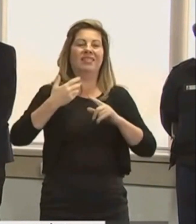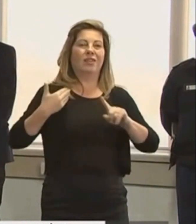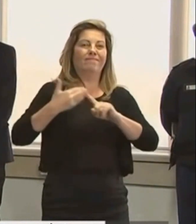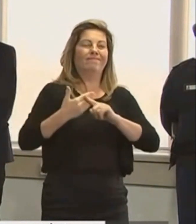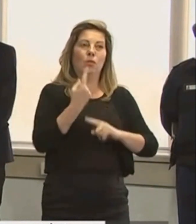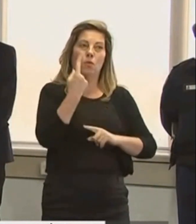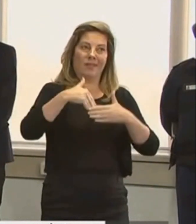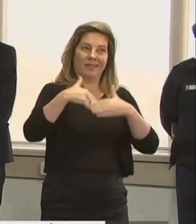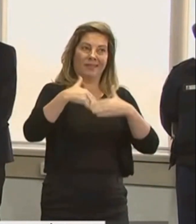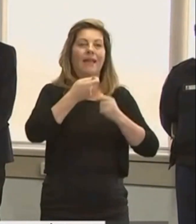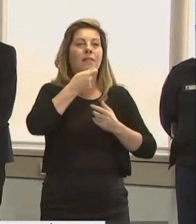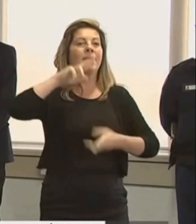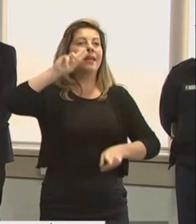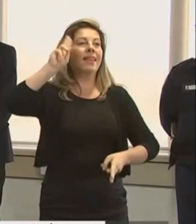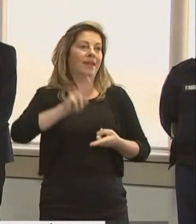of